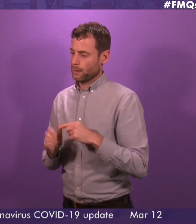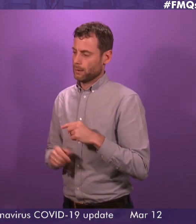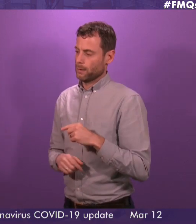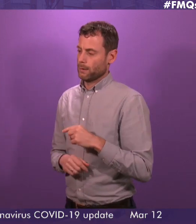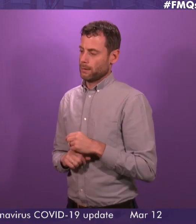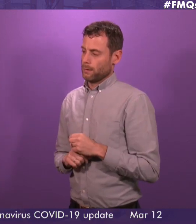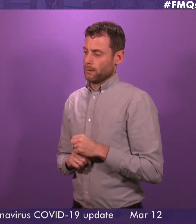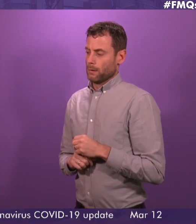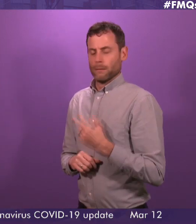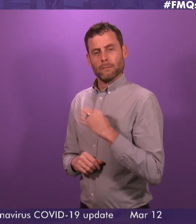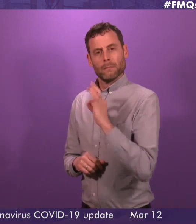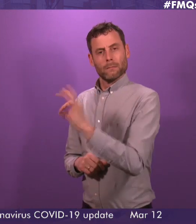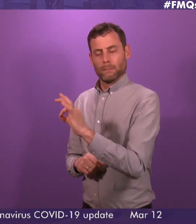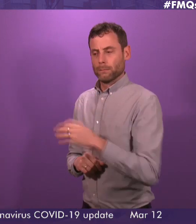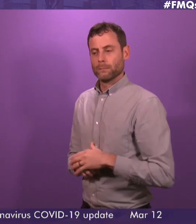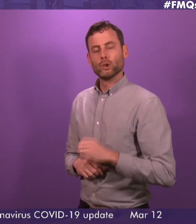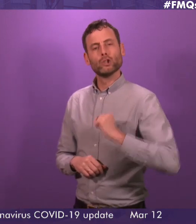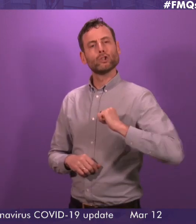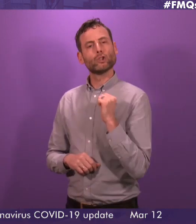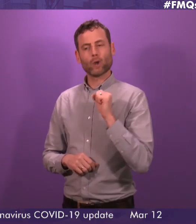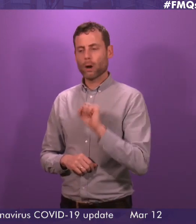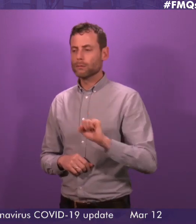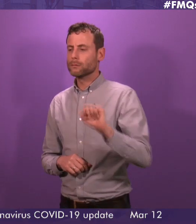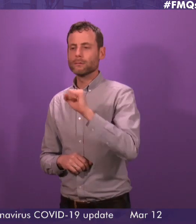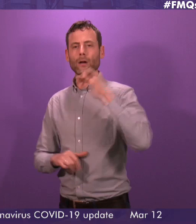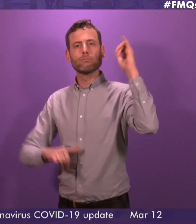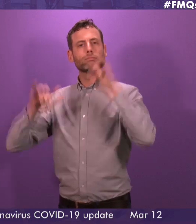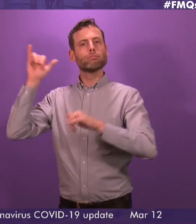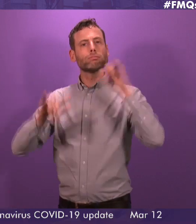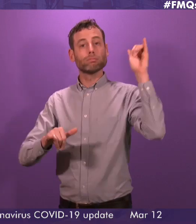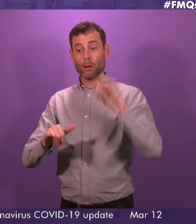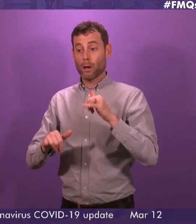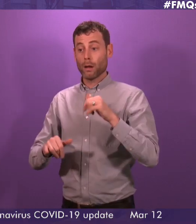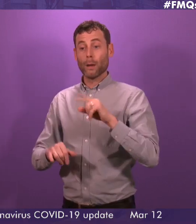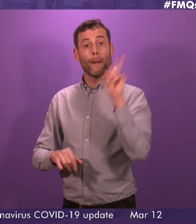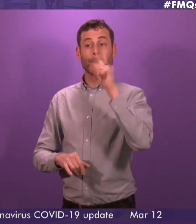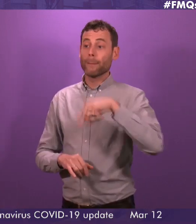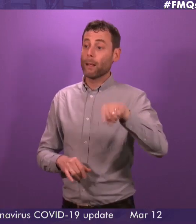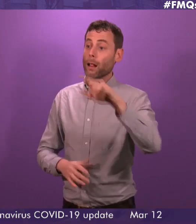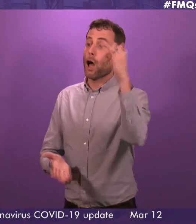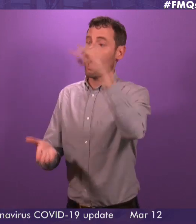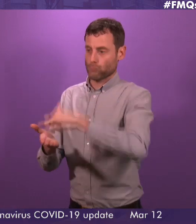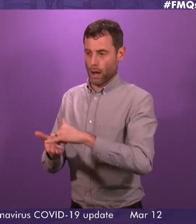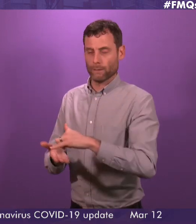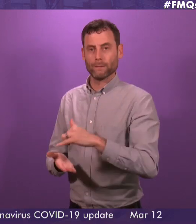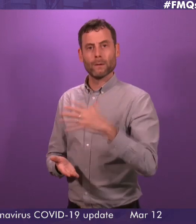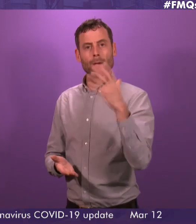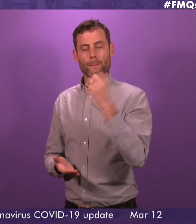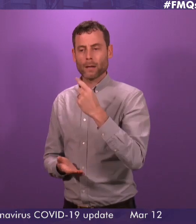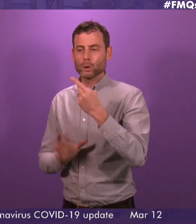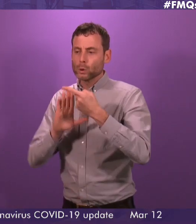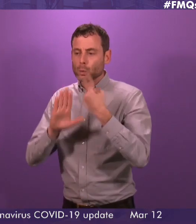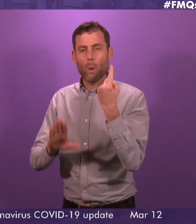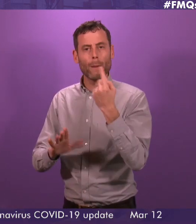those arriving at Scotland's airports on flights to be swab tested for the virus and to advise them